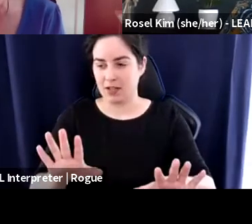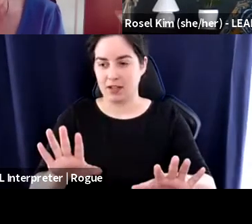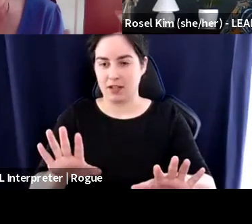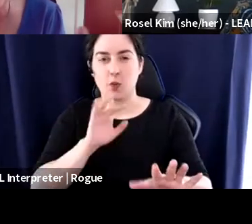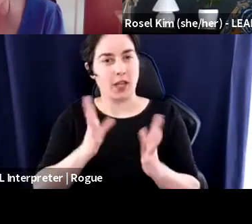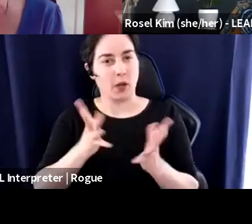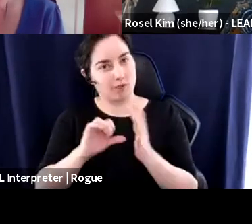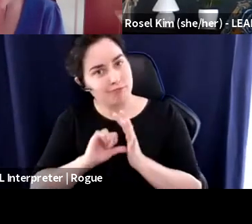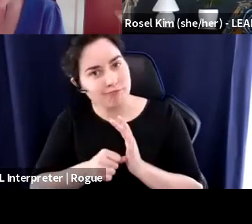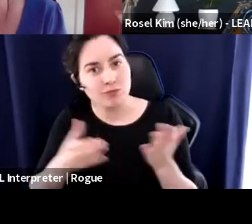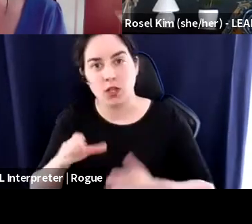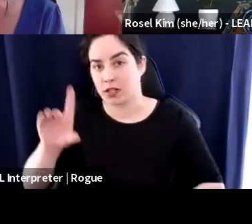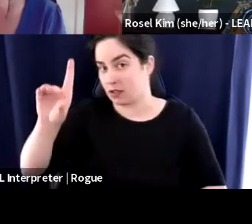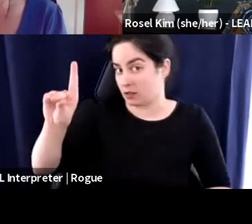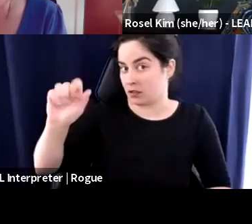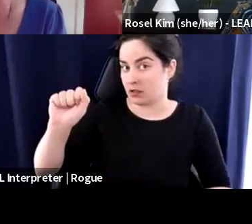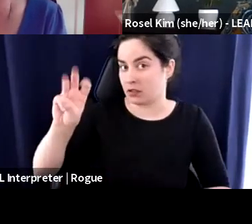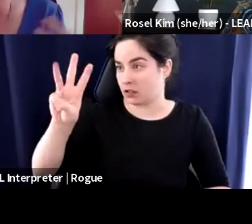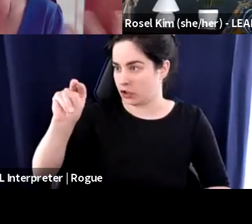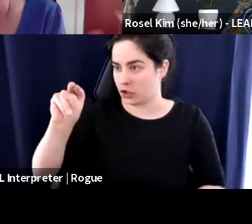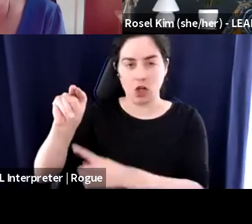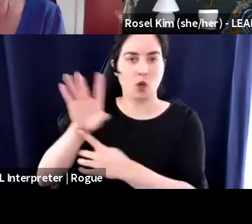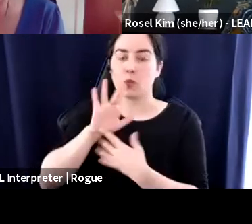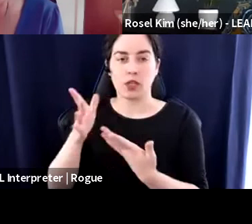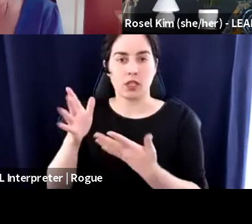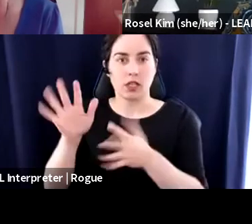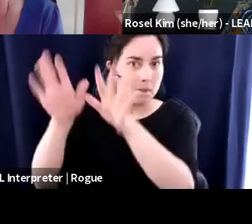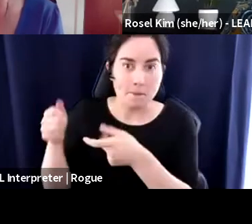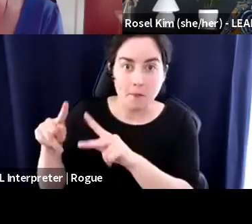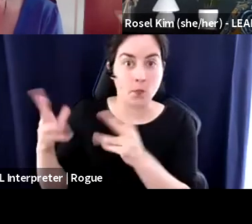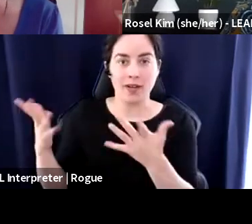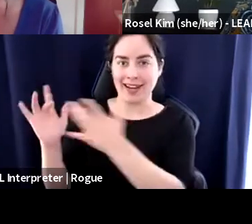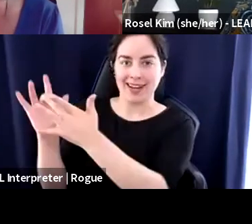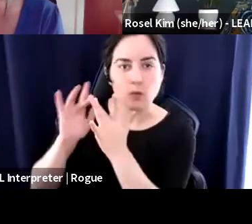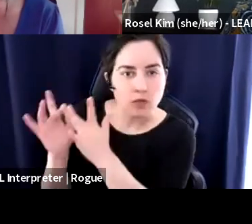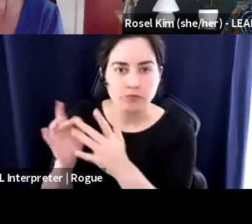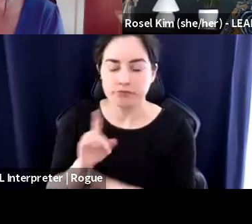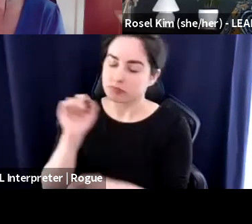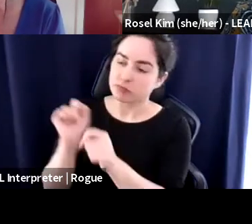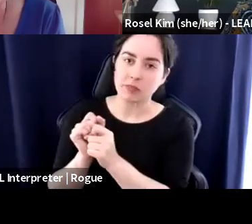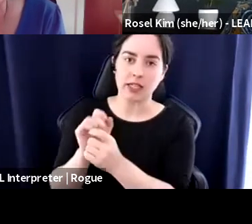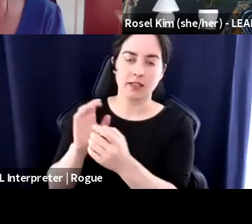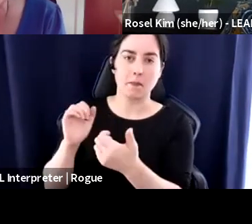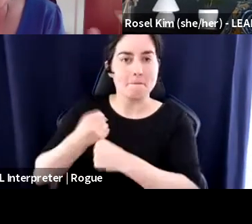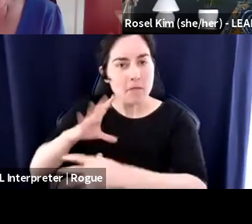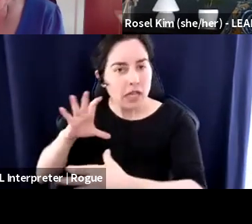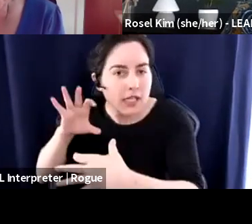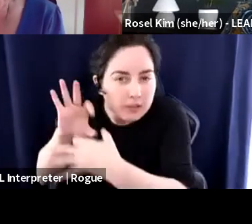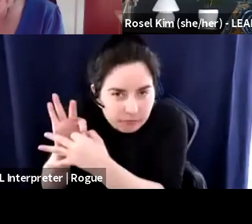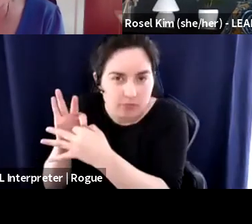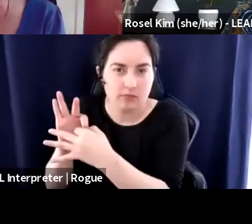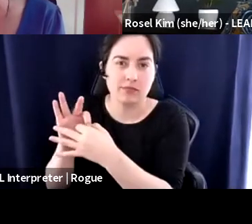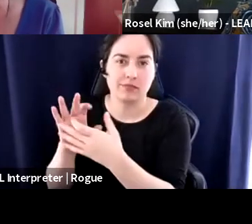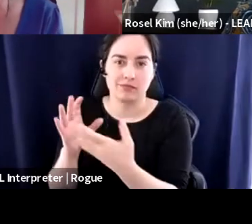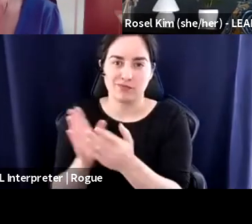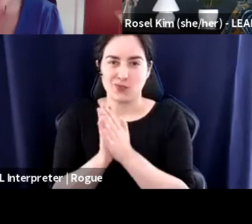at creating and others for networking, for the opportunity to actually connect with people. And again, it just